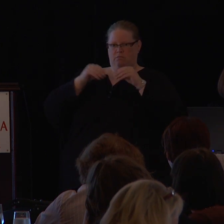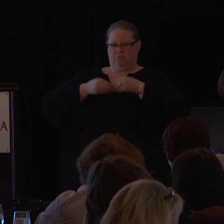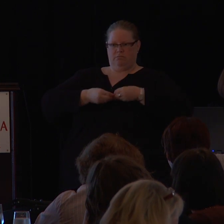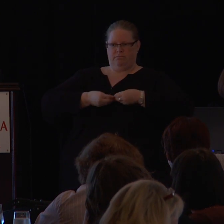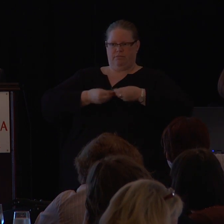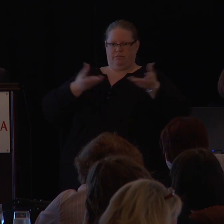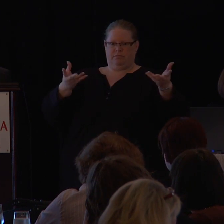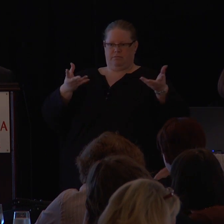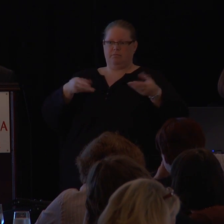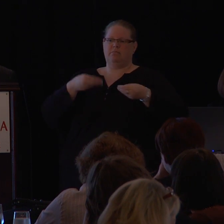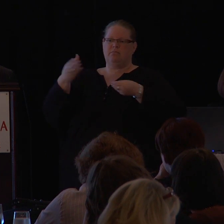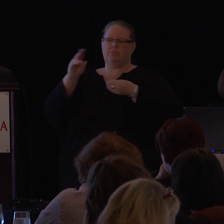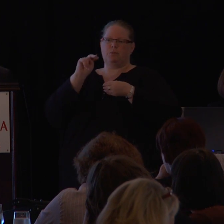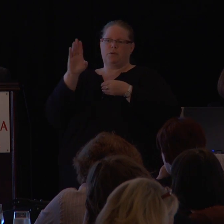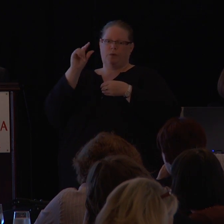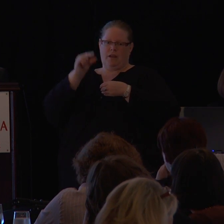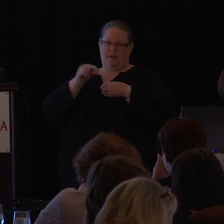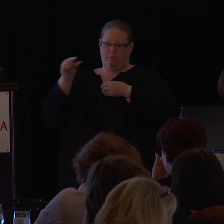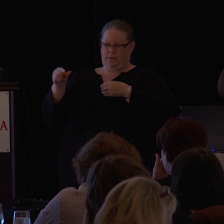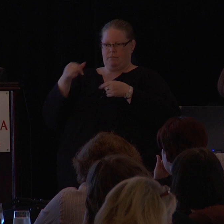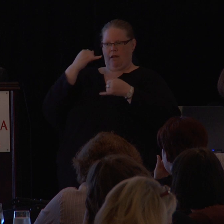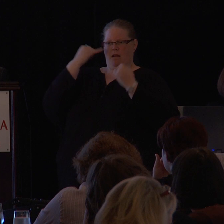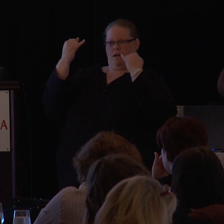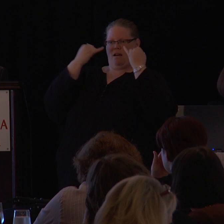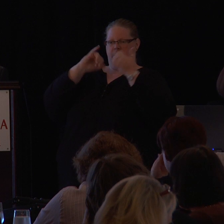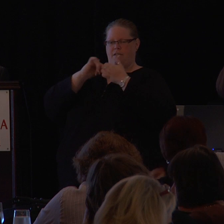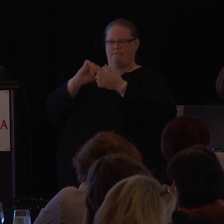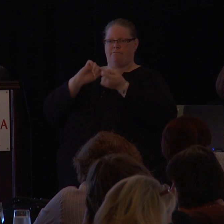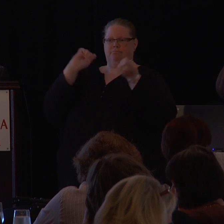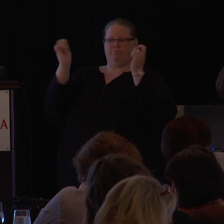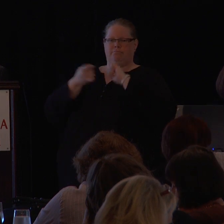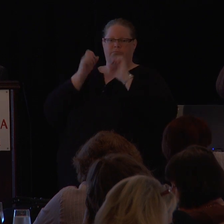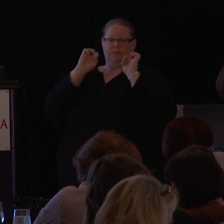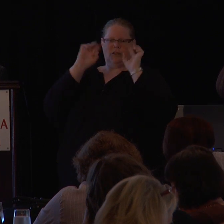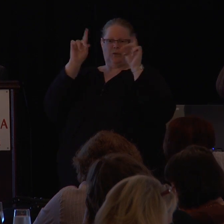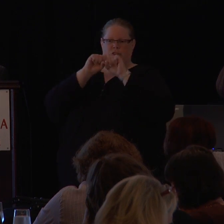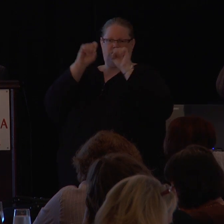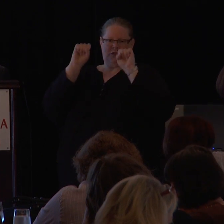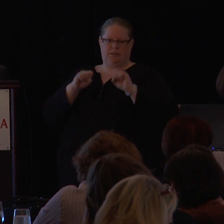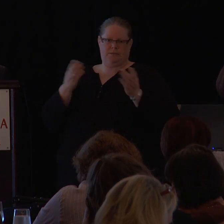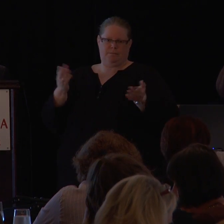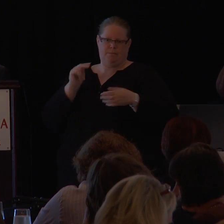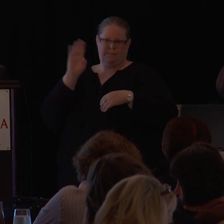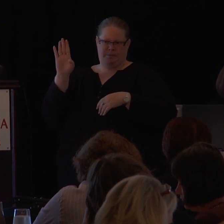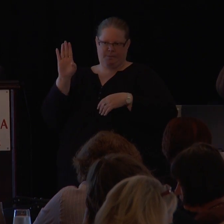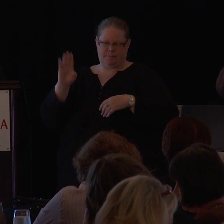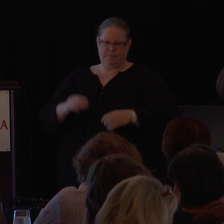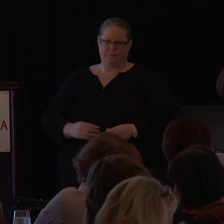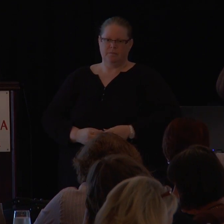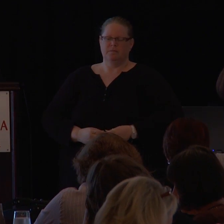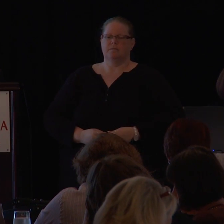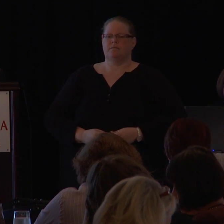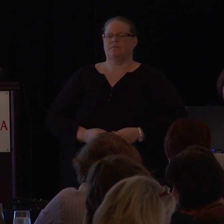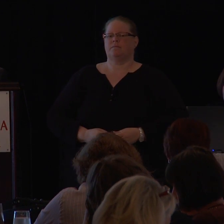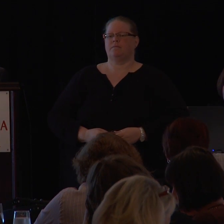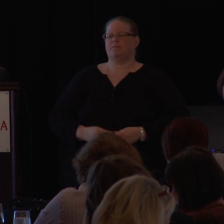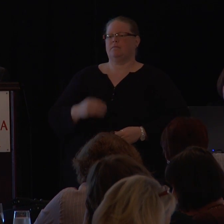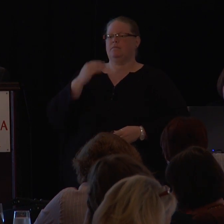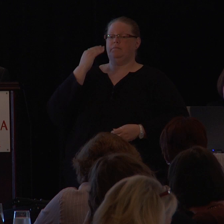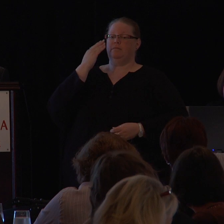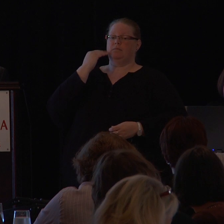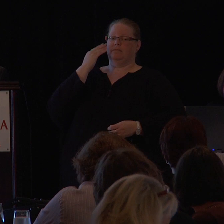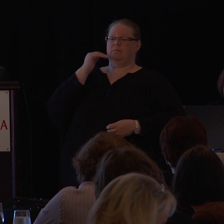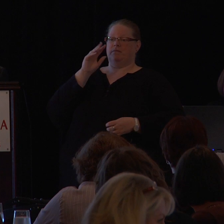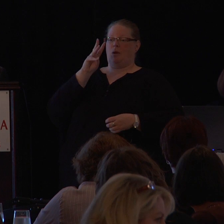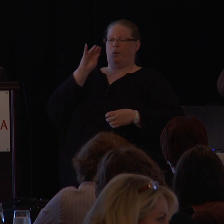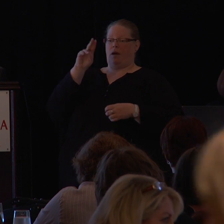New Brunswick government on reforming the education system in the province. Most recently, he served